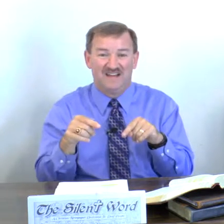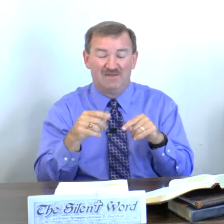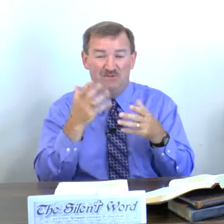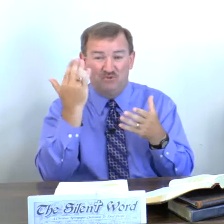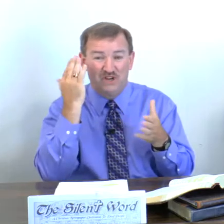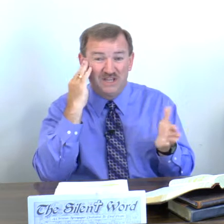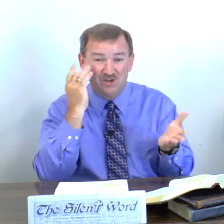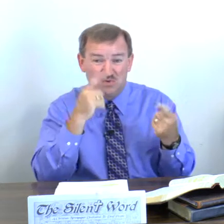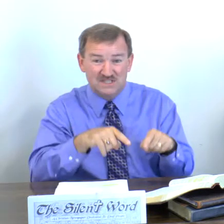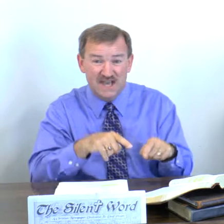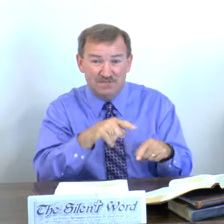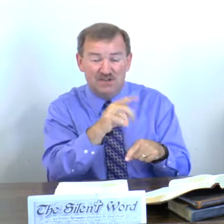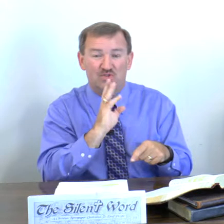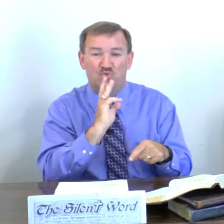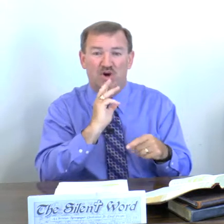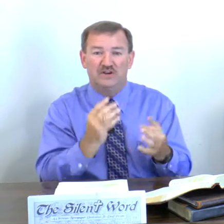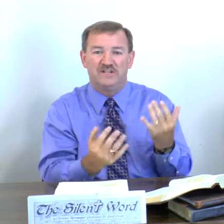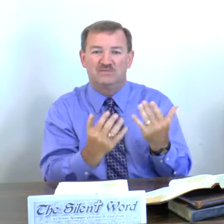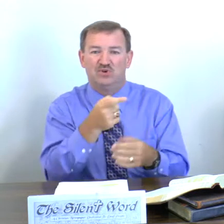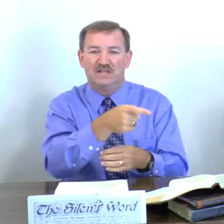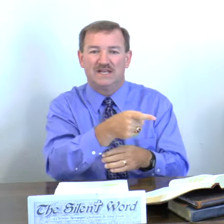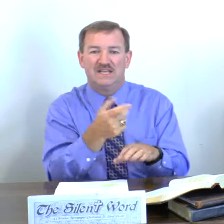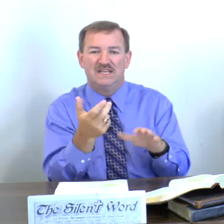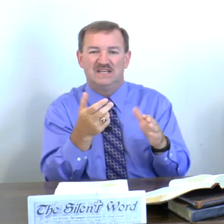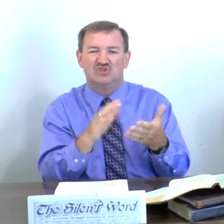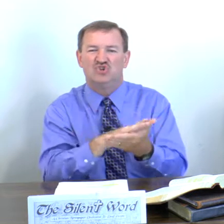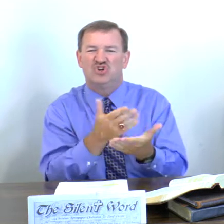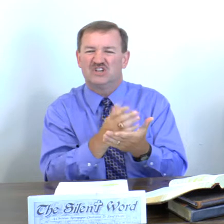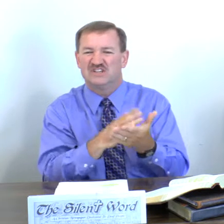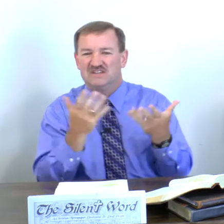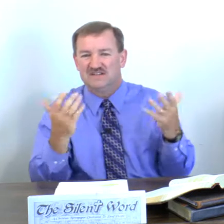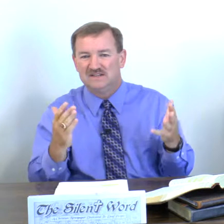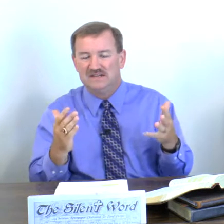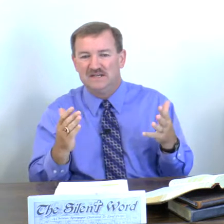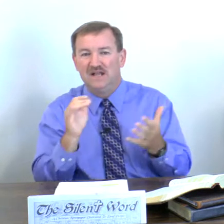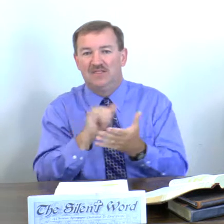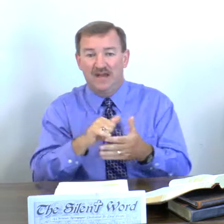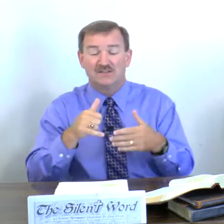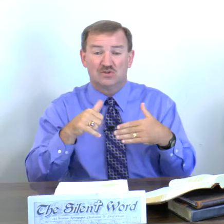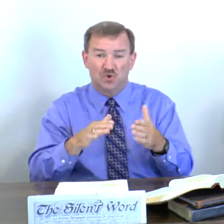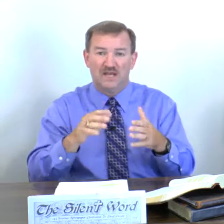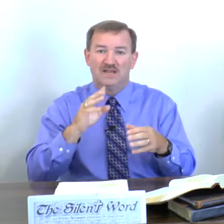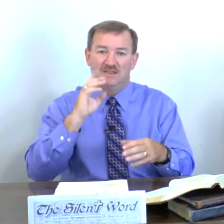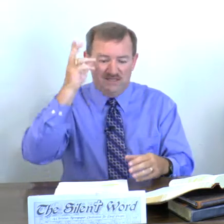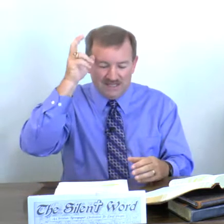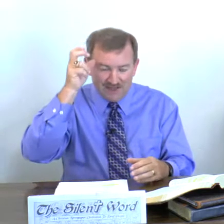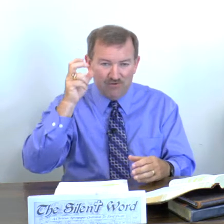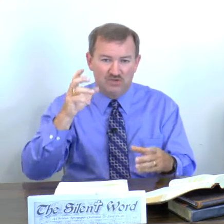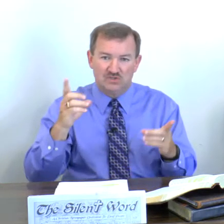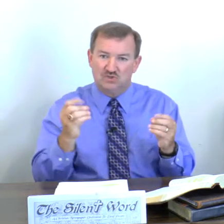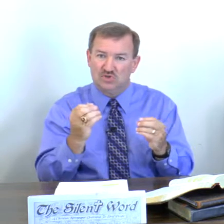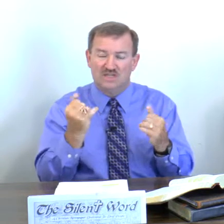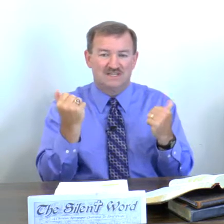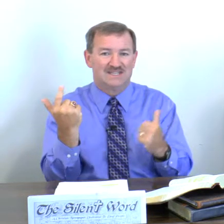and before he knows what's happening, the water is boiling and he is cooked. That's the way the devil is doing it